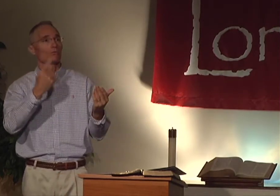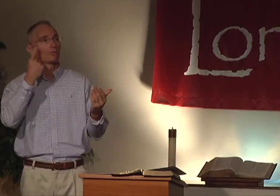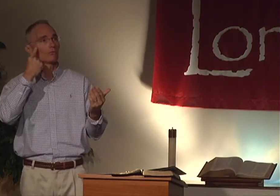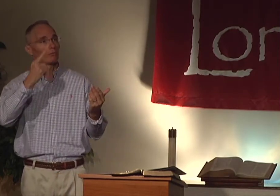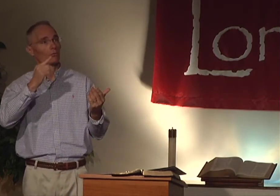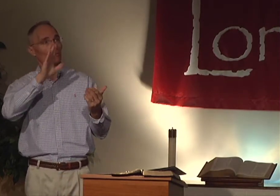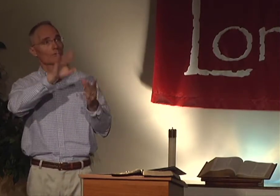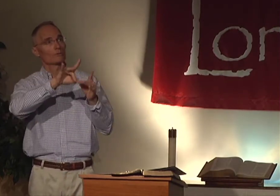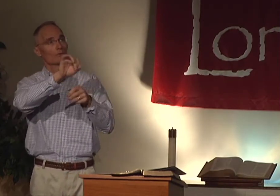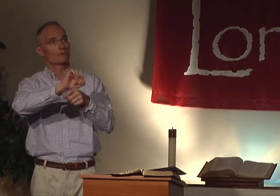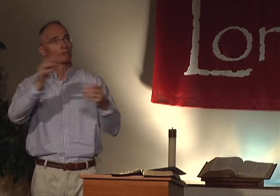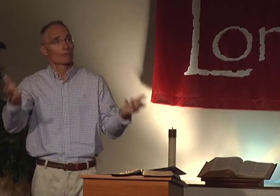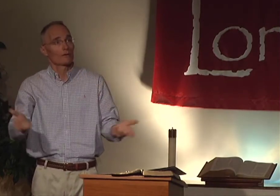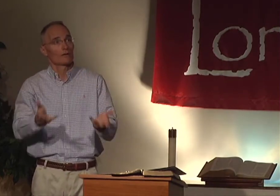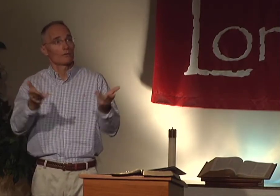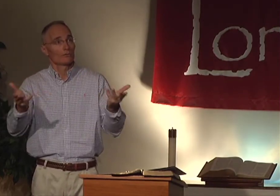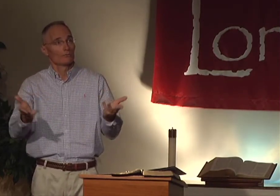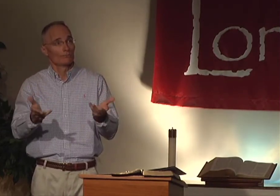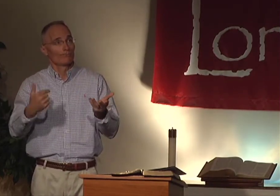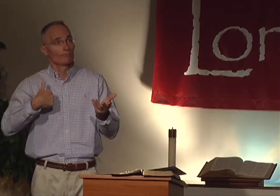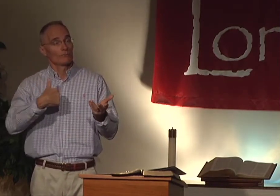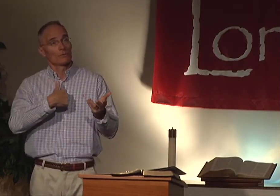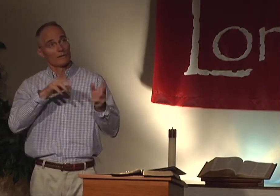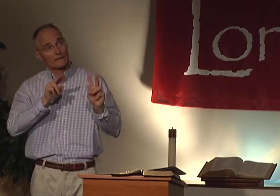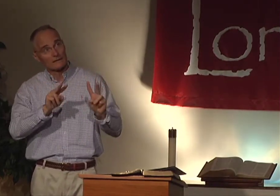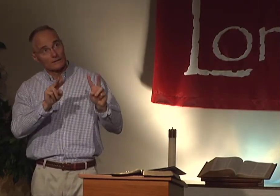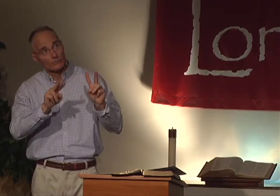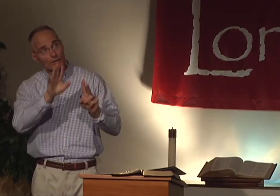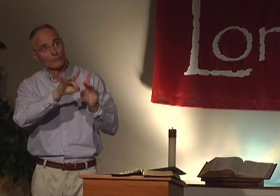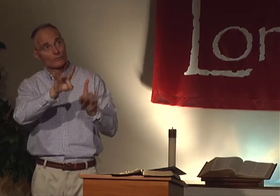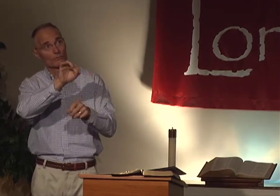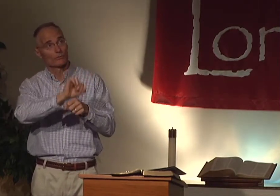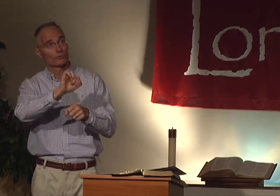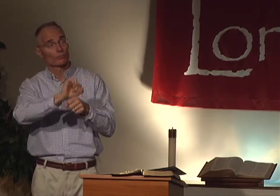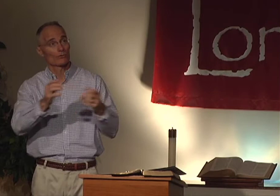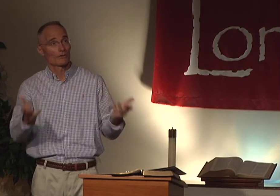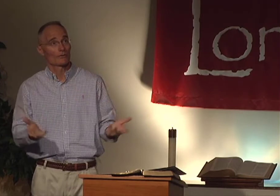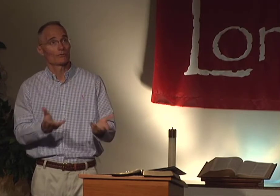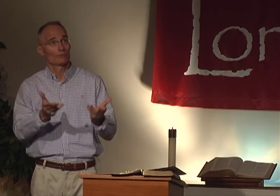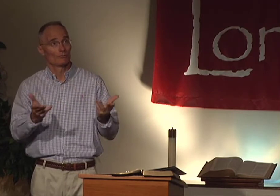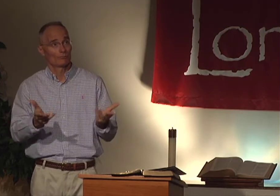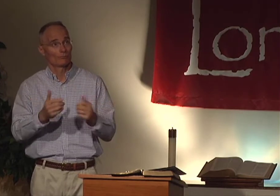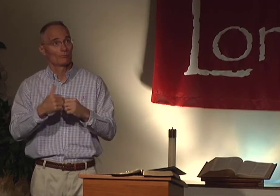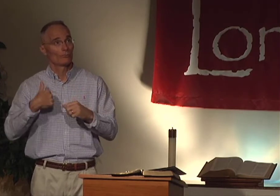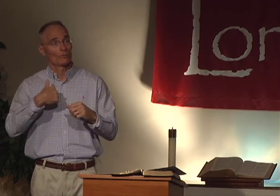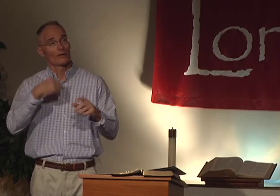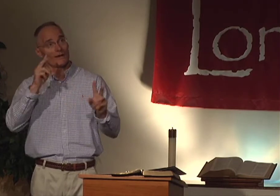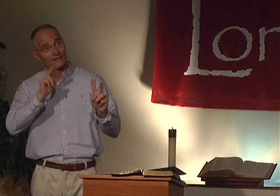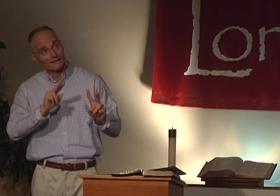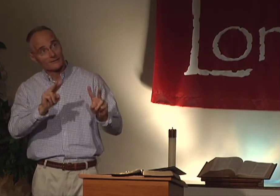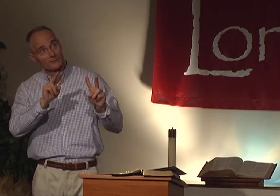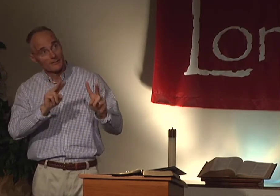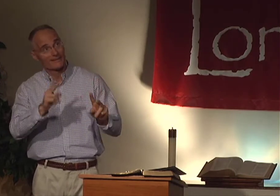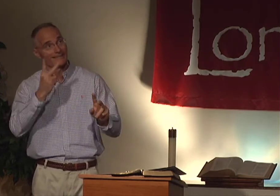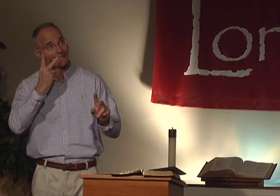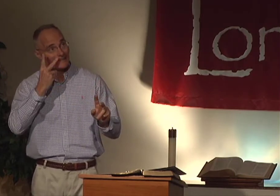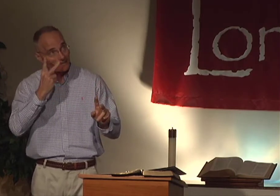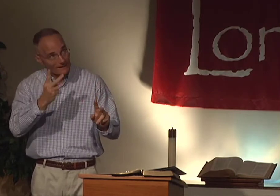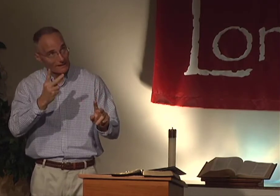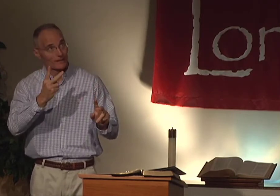And we thank you for your spiritual work here. We anticipate your spiritual work here, and we